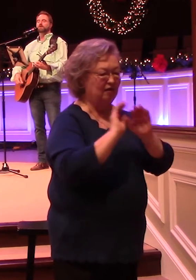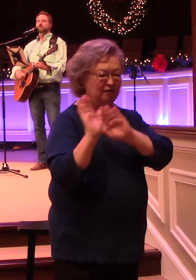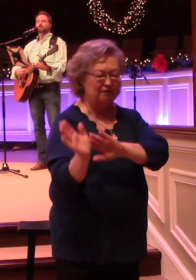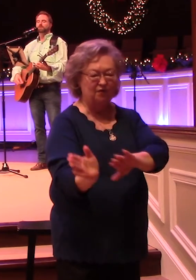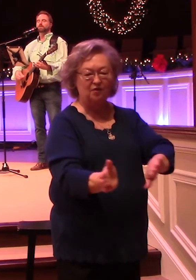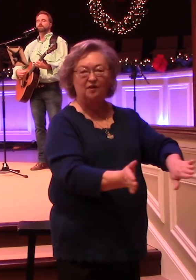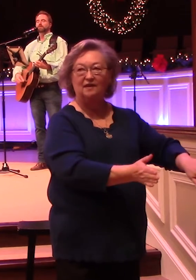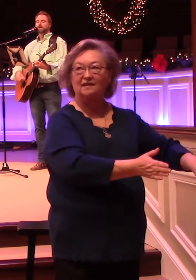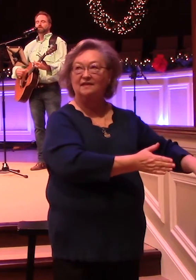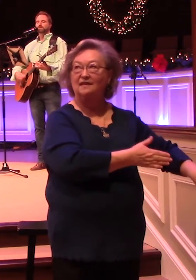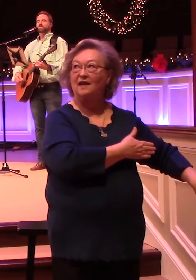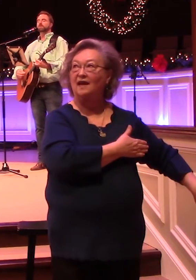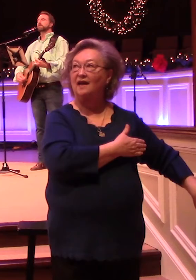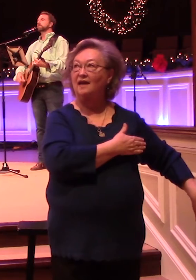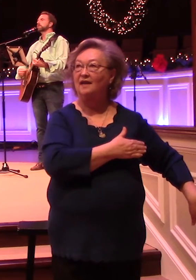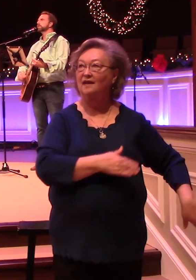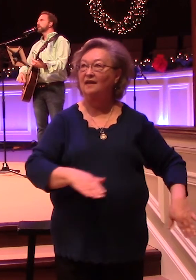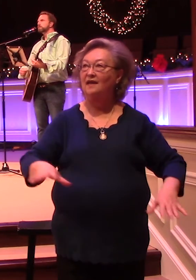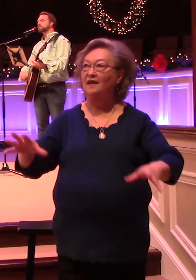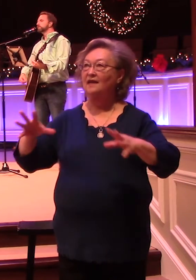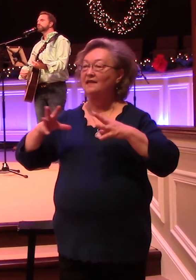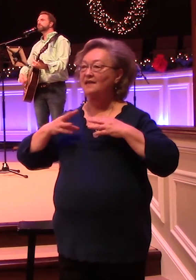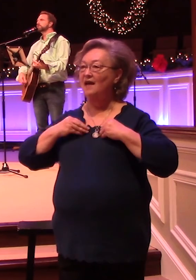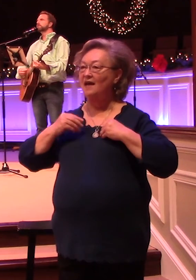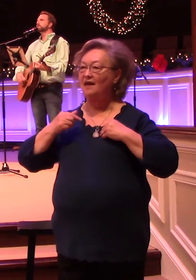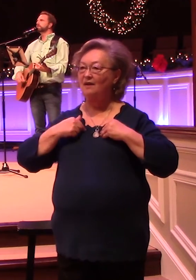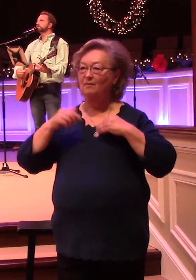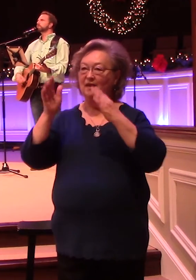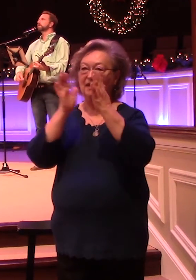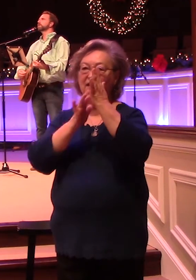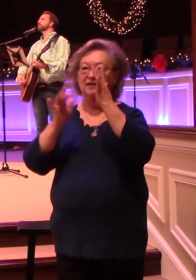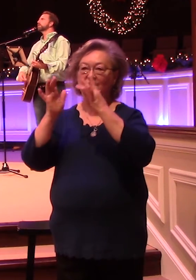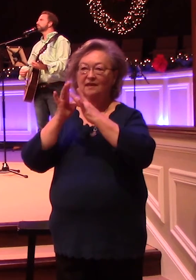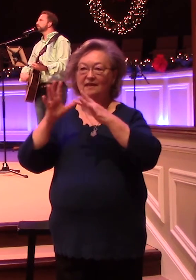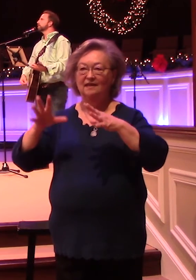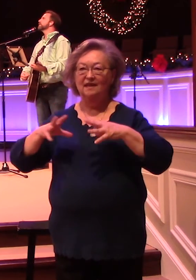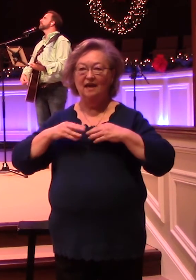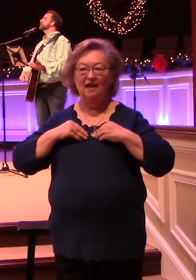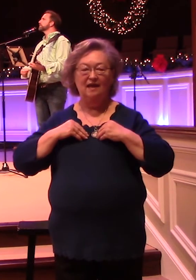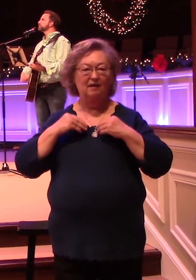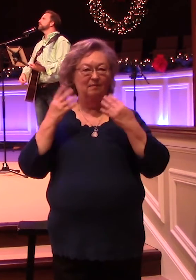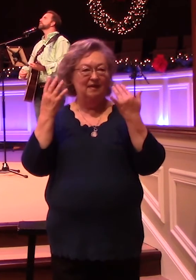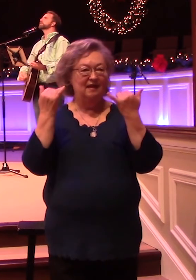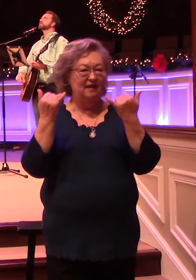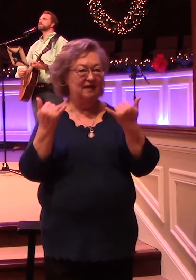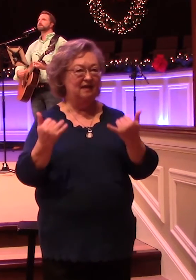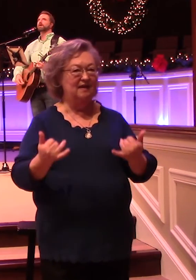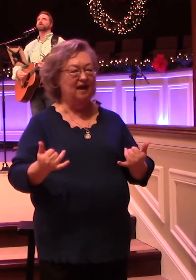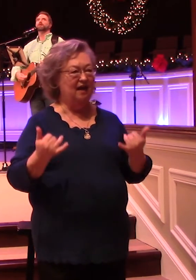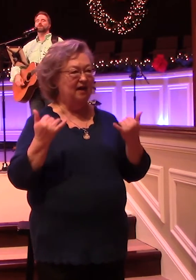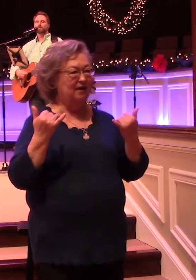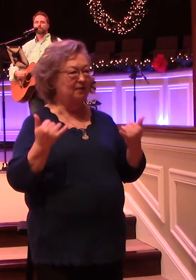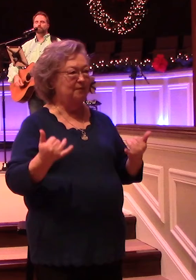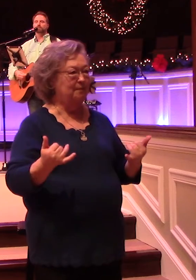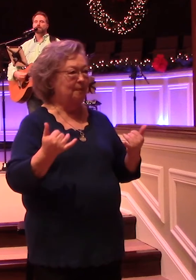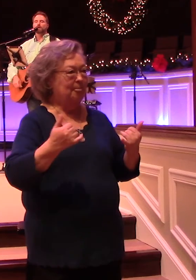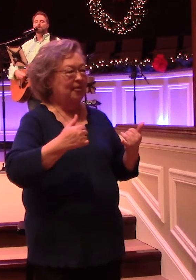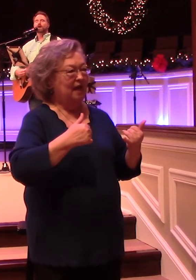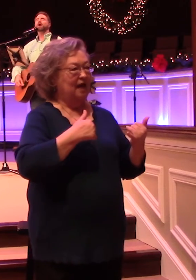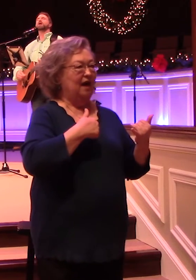forsaken. Take me, Jesus, take me now.